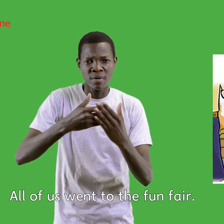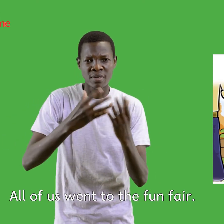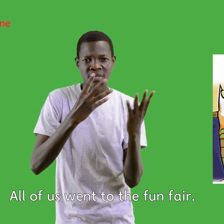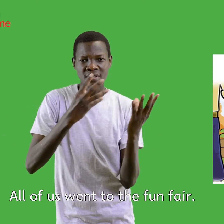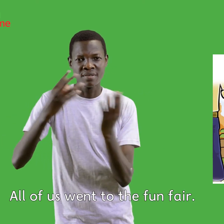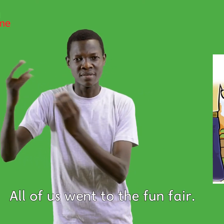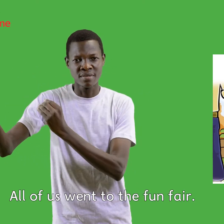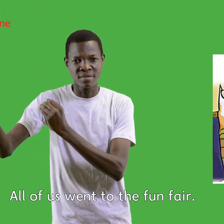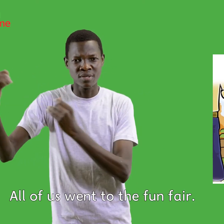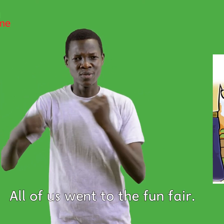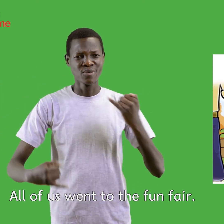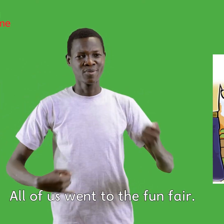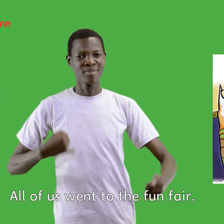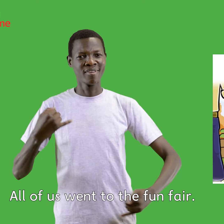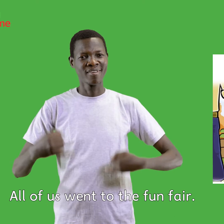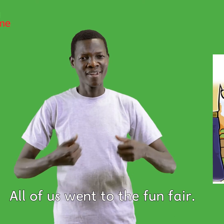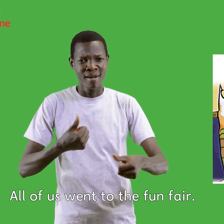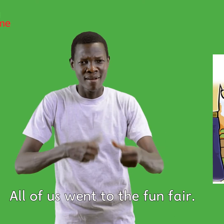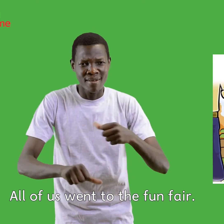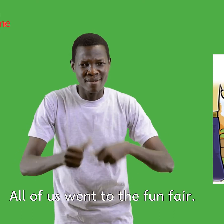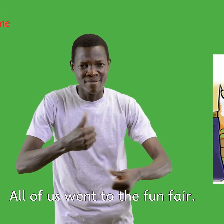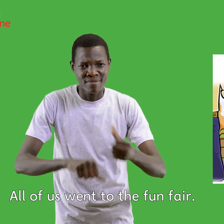All of us went to the fun fair.